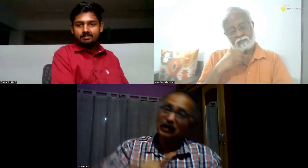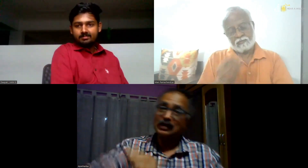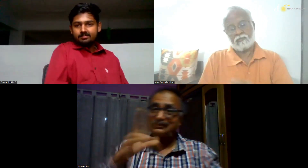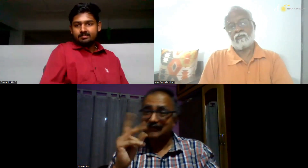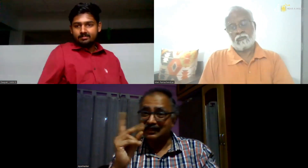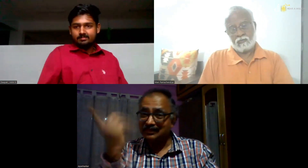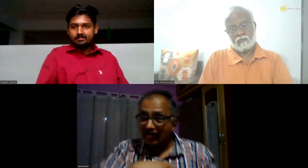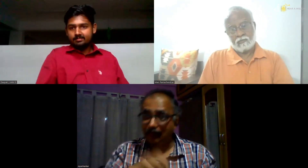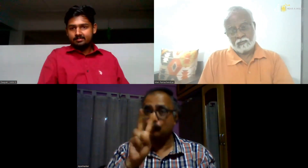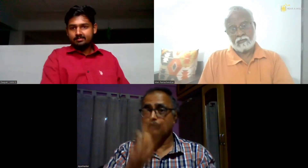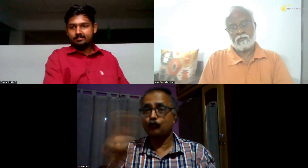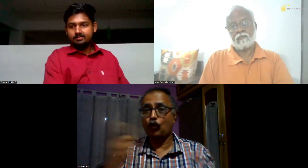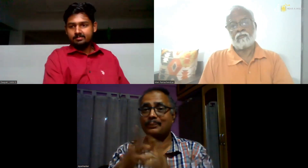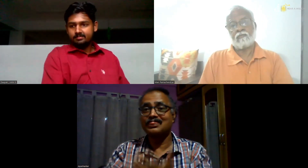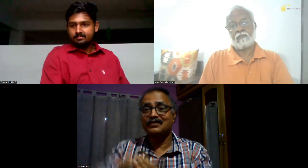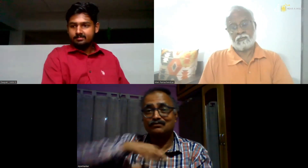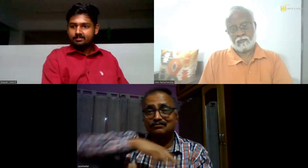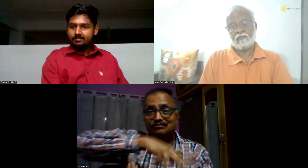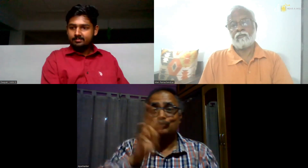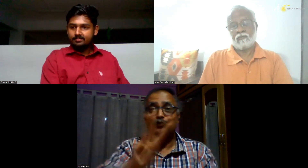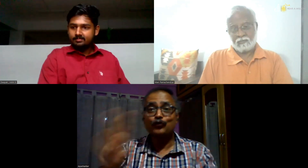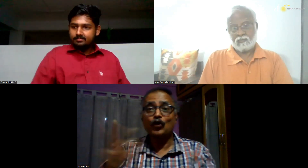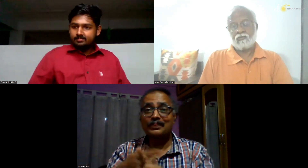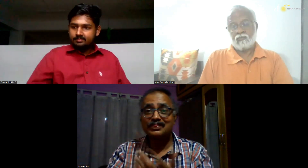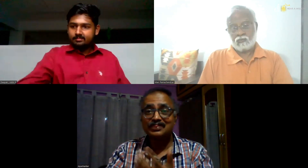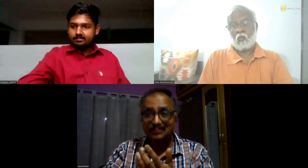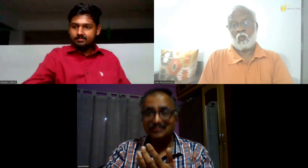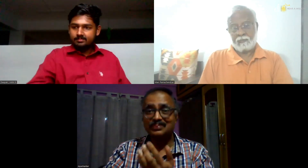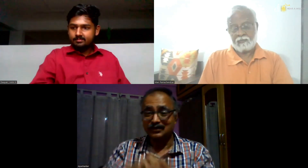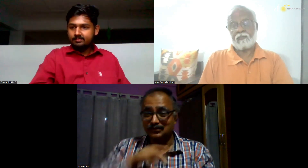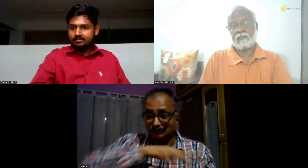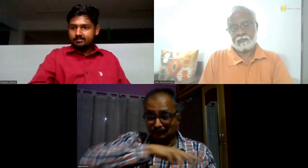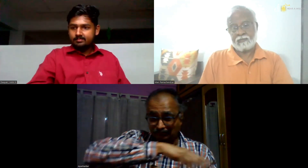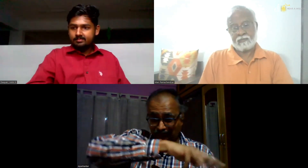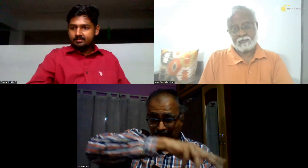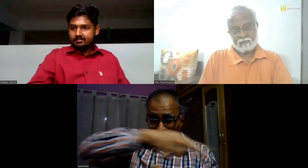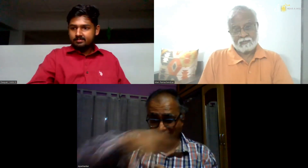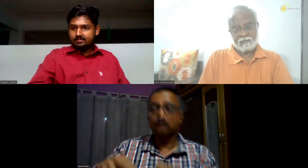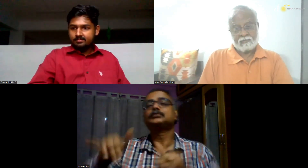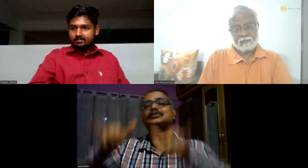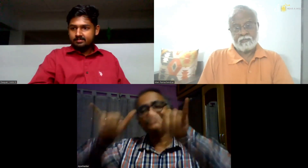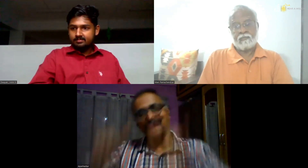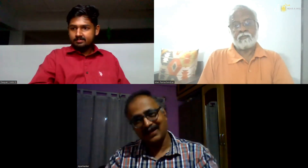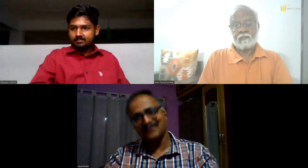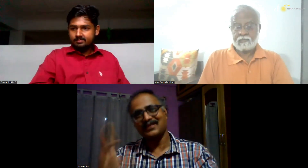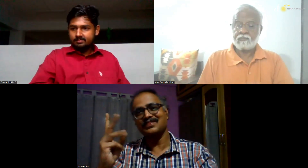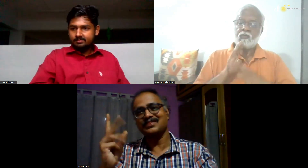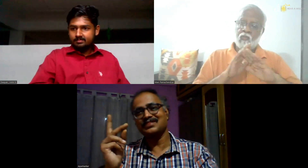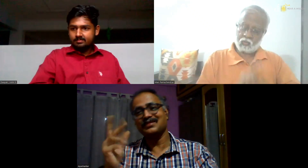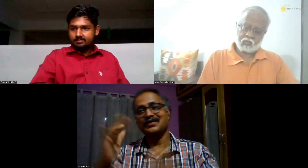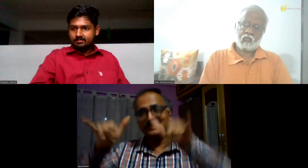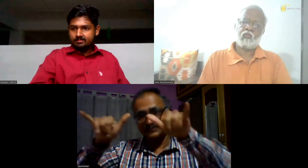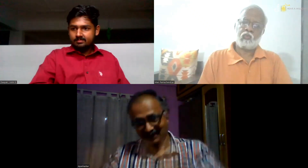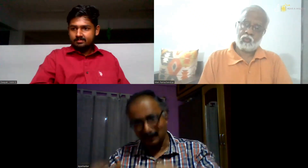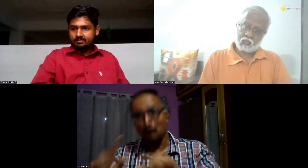and they will provide the food and everything. For the second day, we walked for 22 kilometers. We stayed